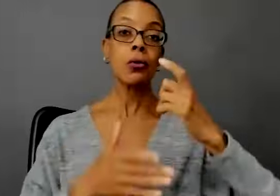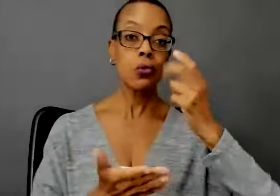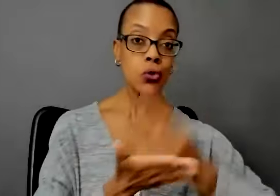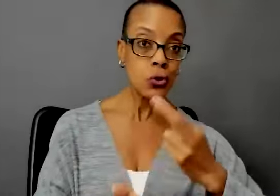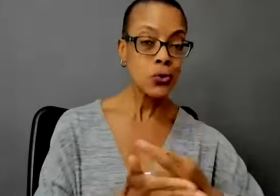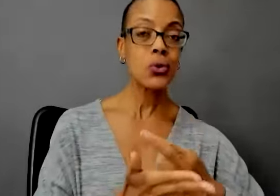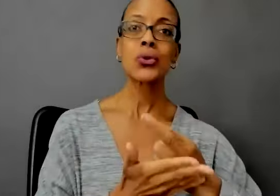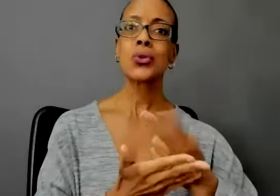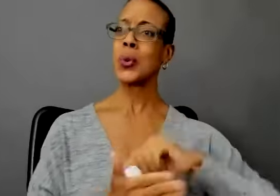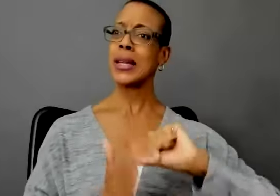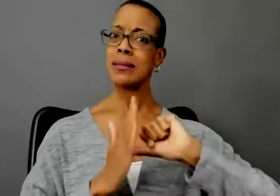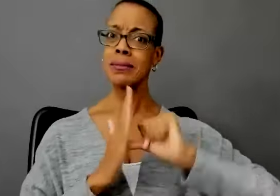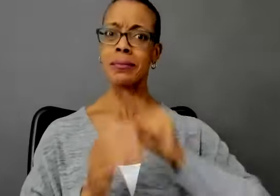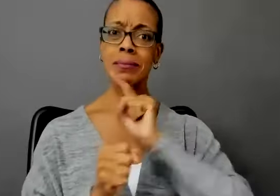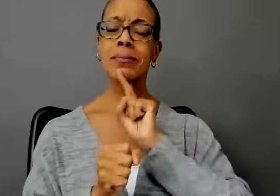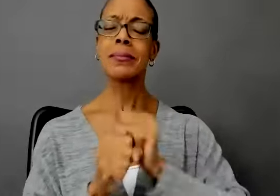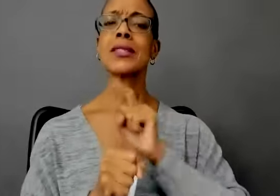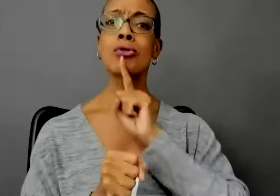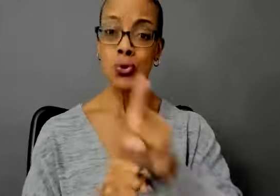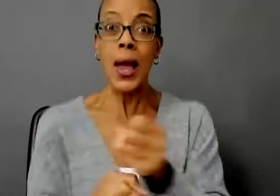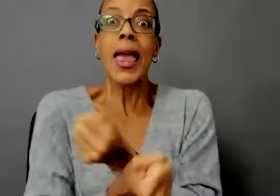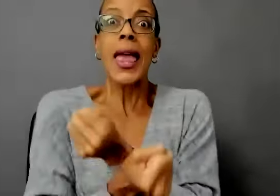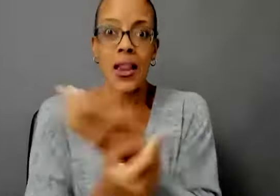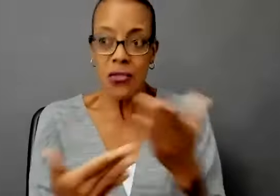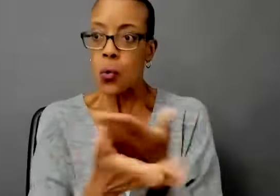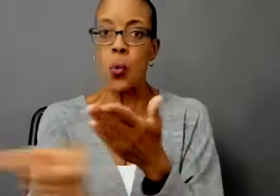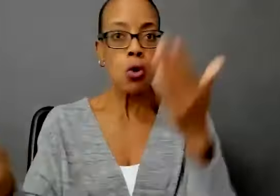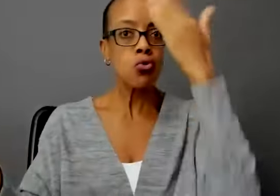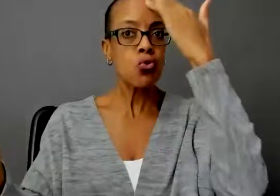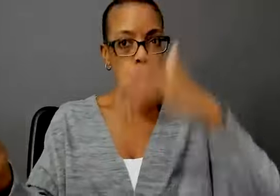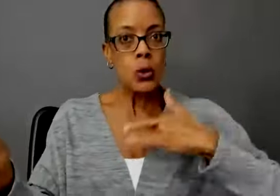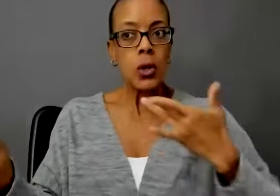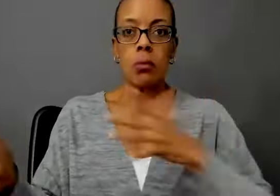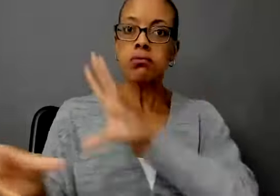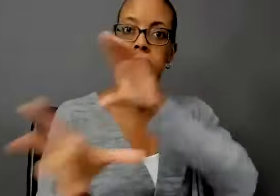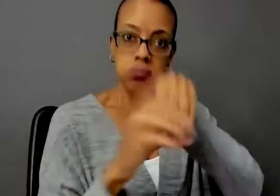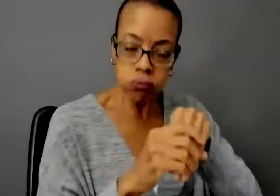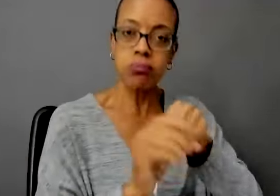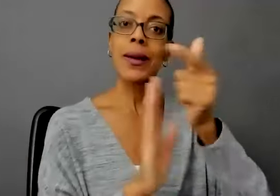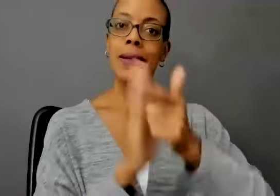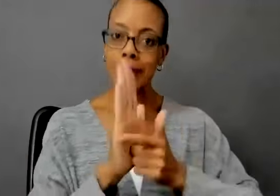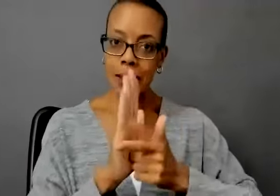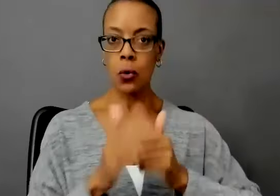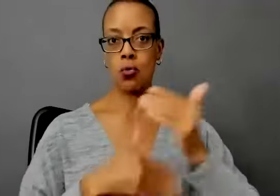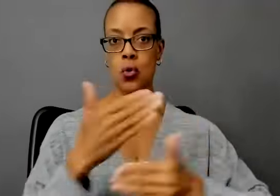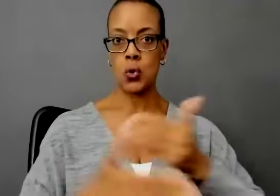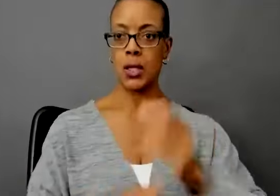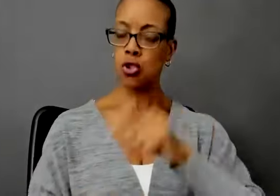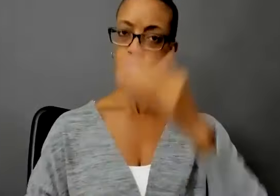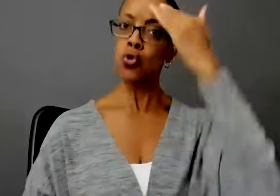that everyone has the opportunity to stay informed and engaged in the legal reform process. And awareness